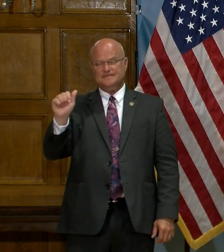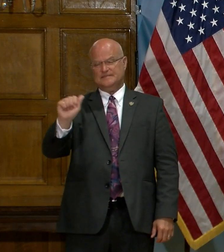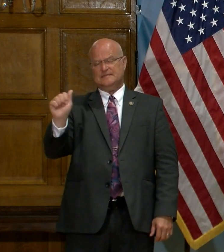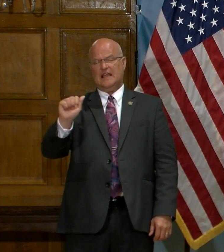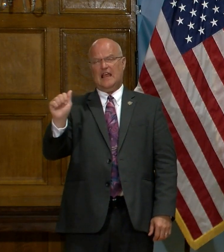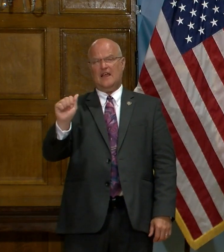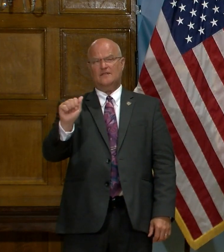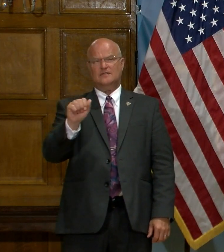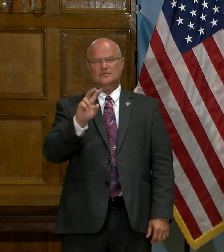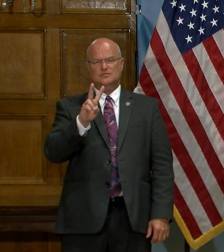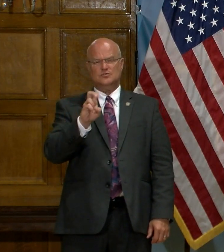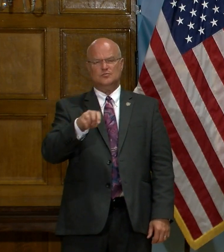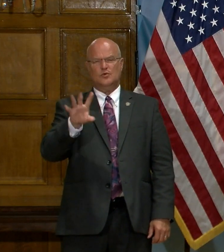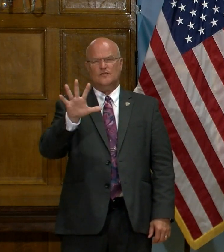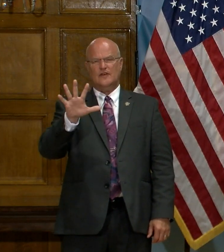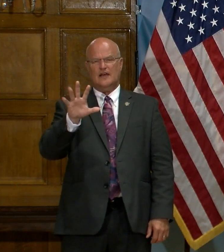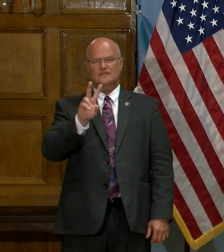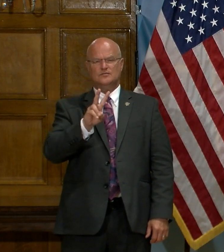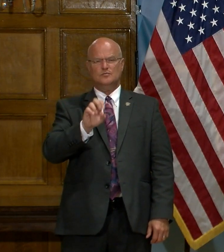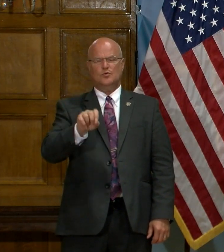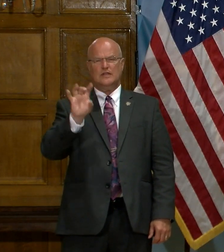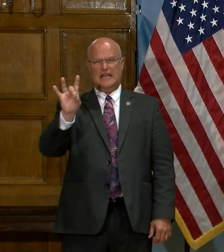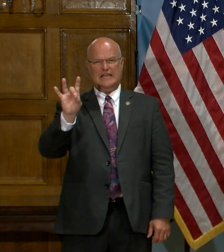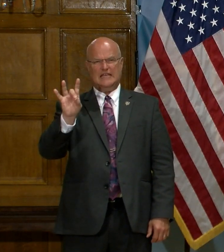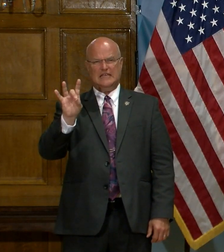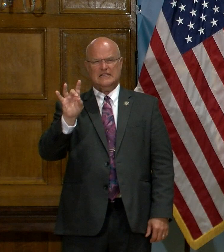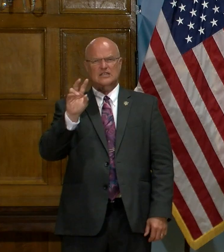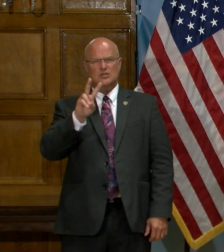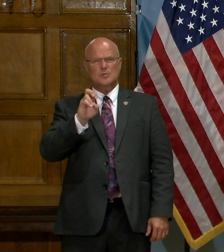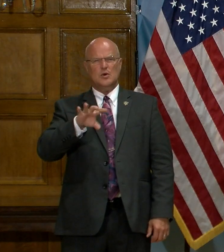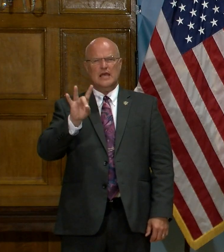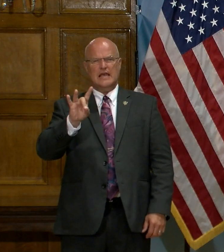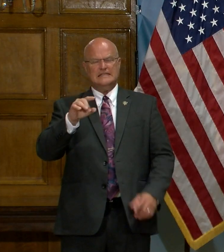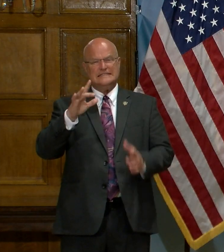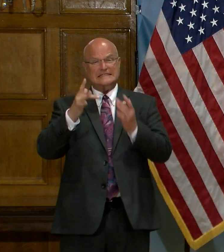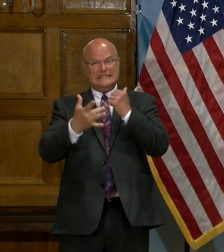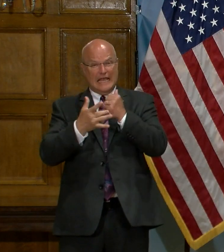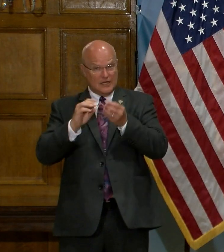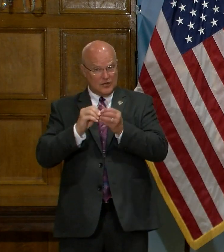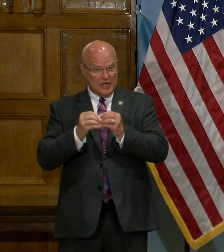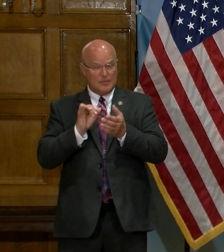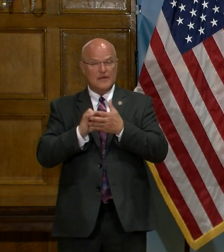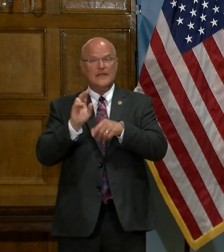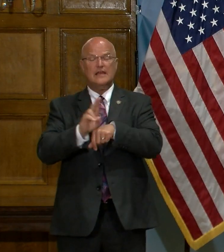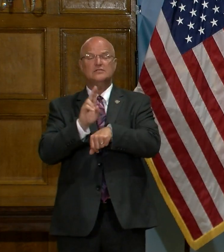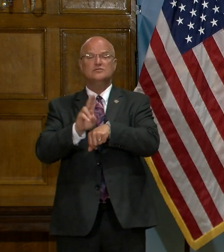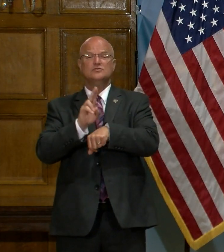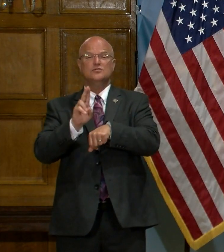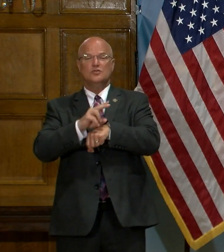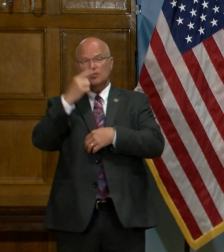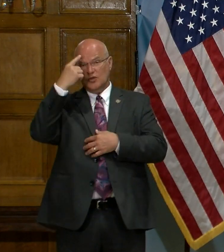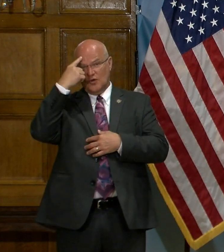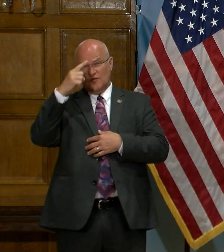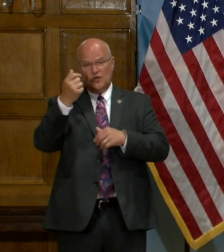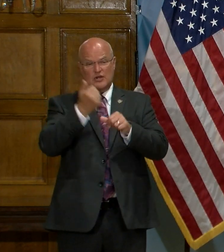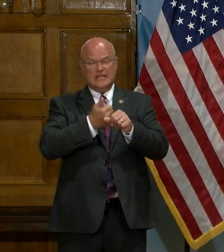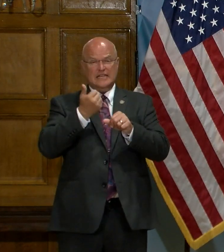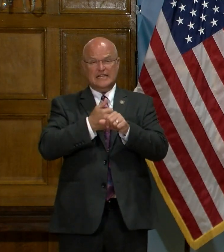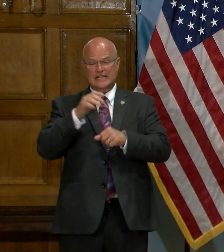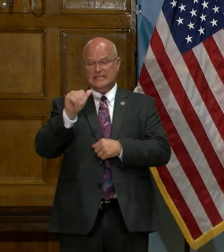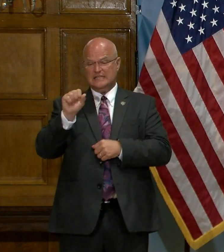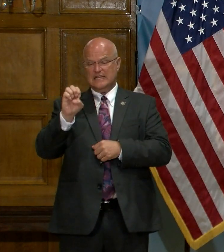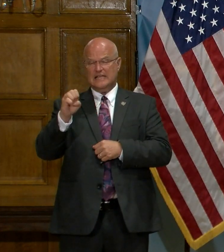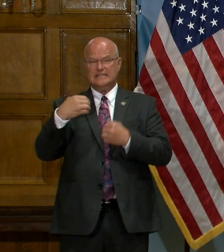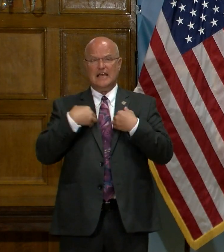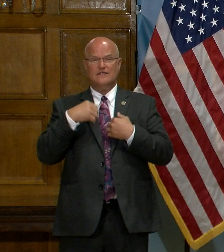it's 2.5 to 2.8. I think 2.8 is the technical number that's used for each case.